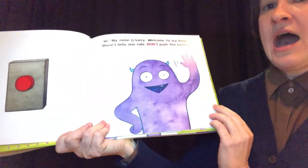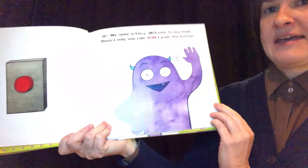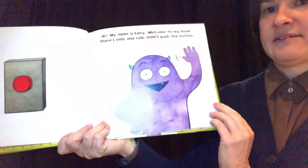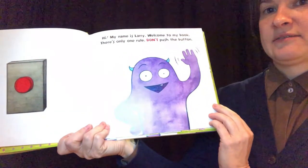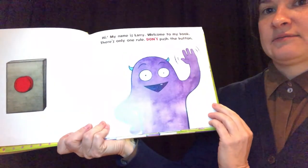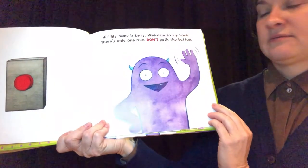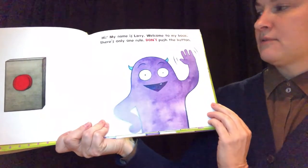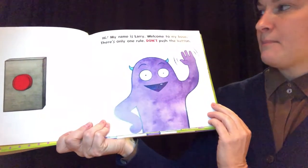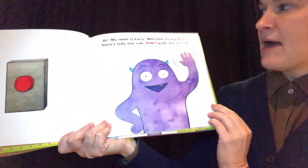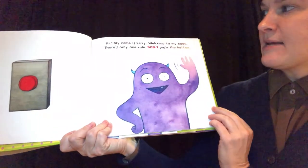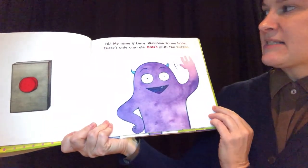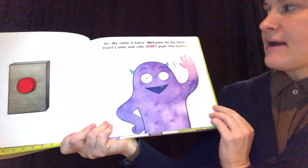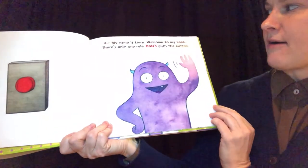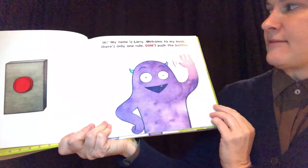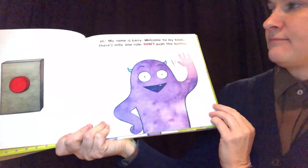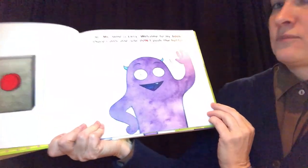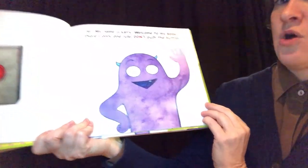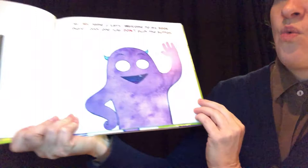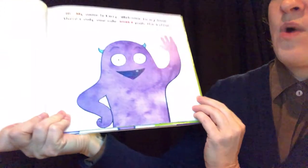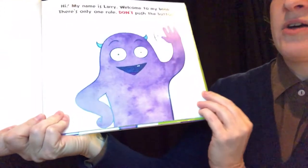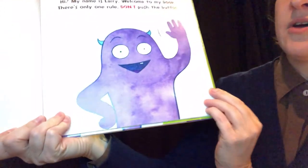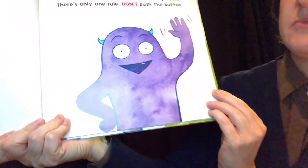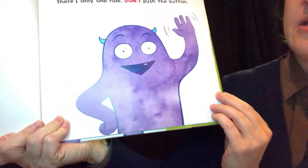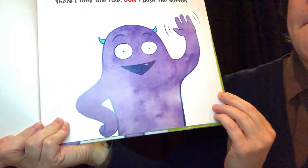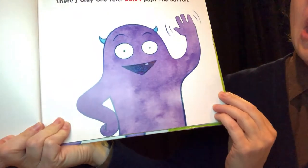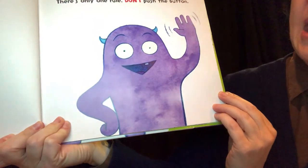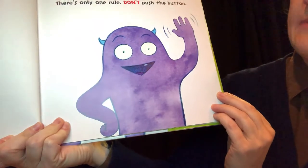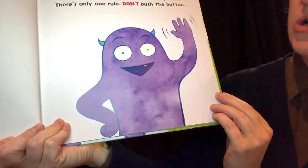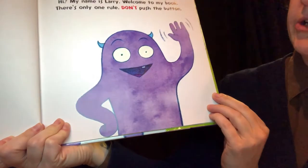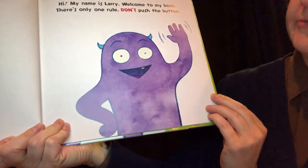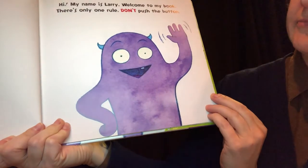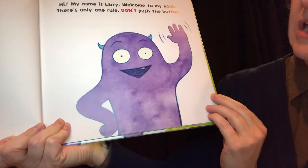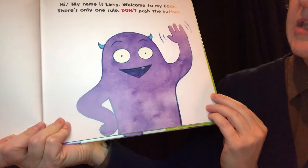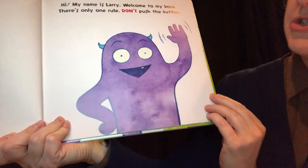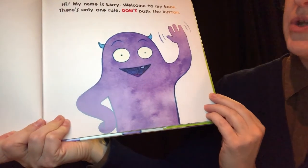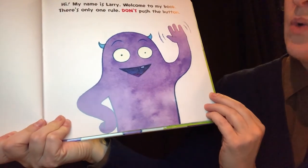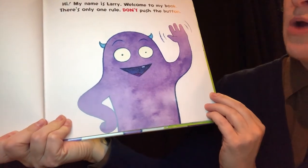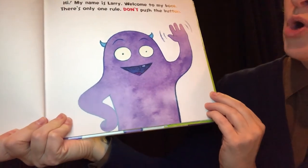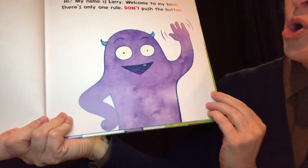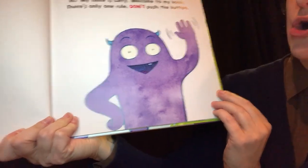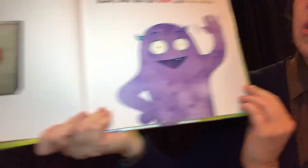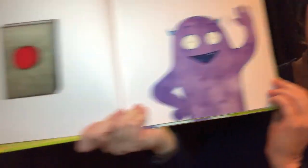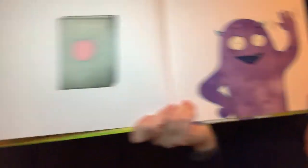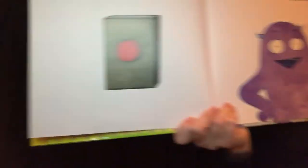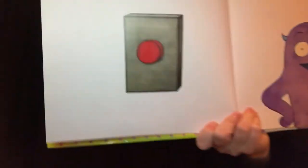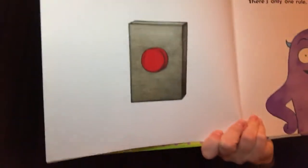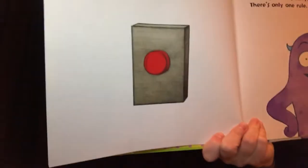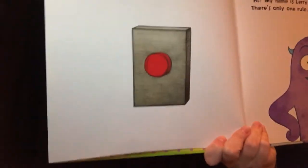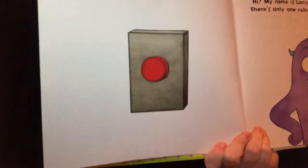Hi, my name is Larry. Welcome to my book. There's only one rule.